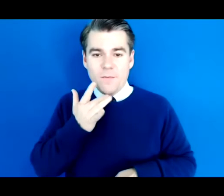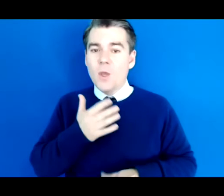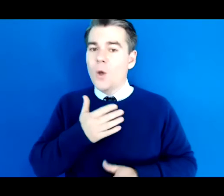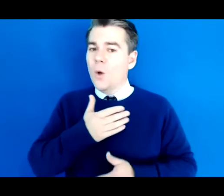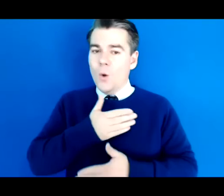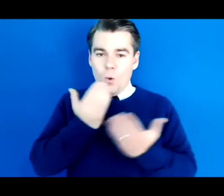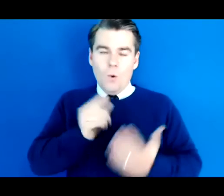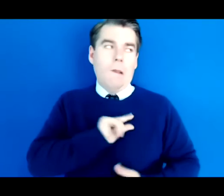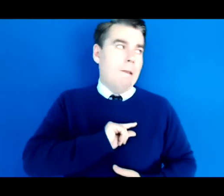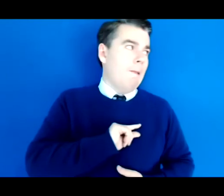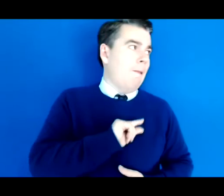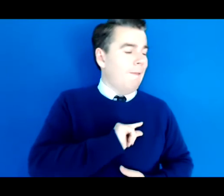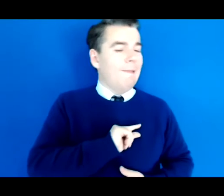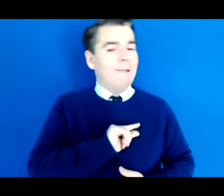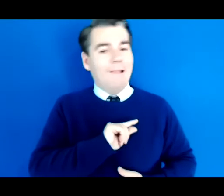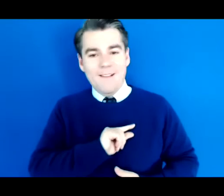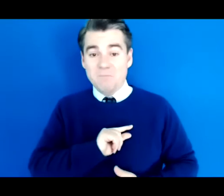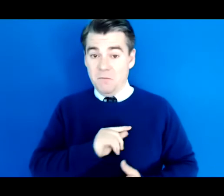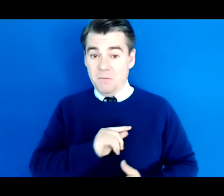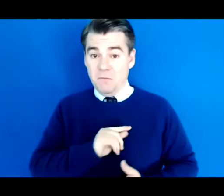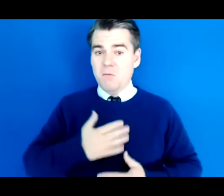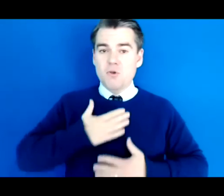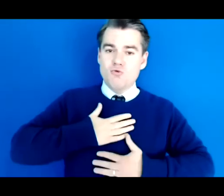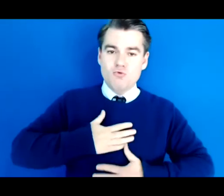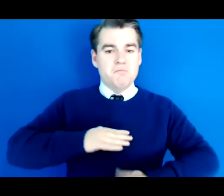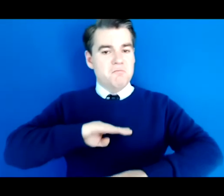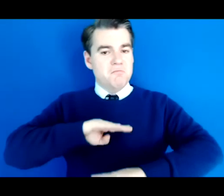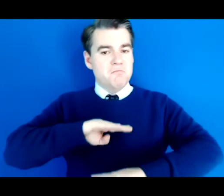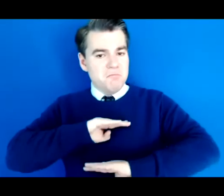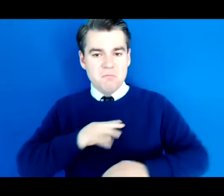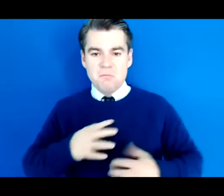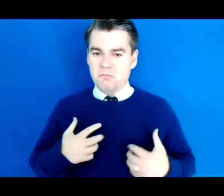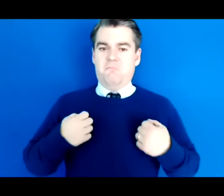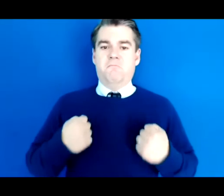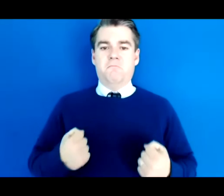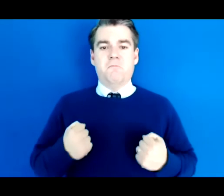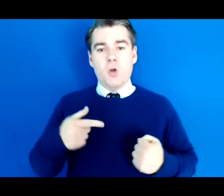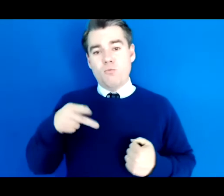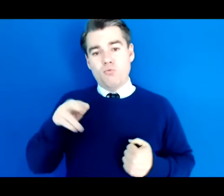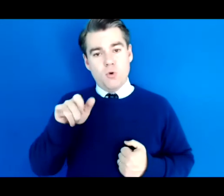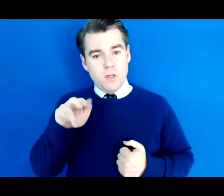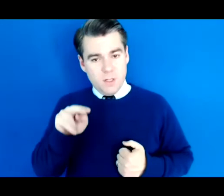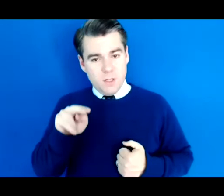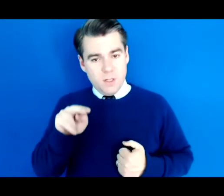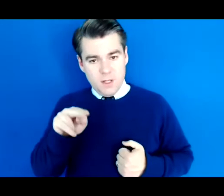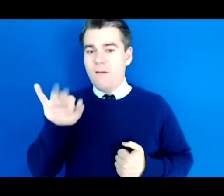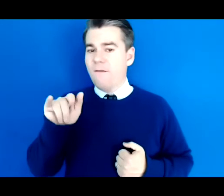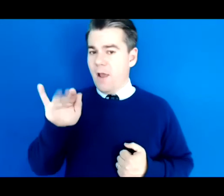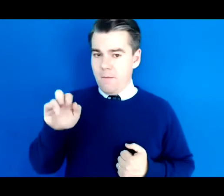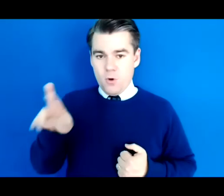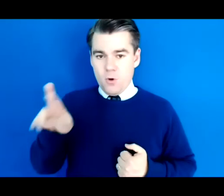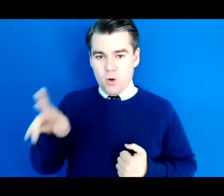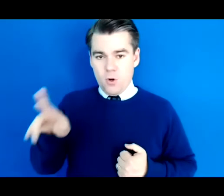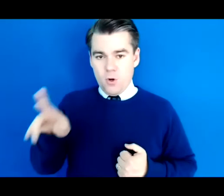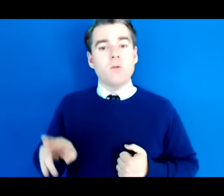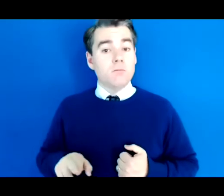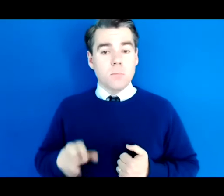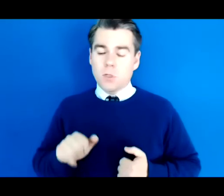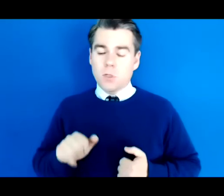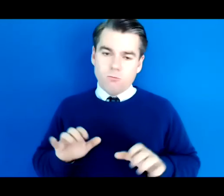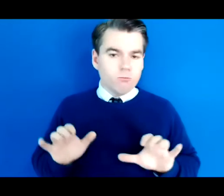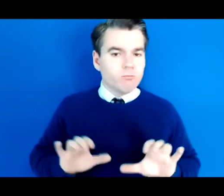feeling satisfied and energized with protein and fiber so you can tackle your day and achieve your weight loss